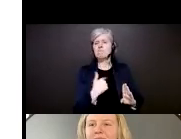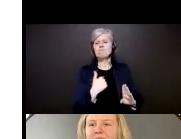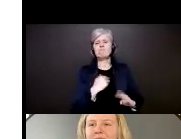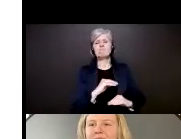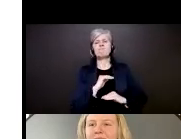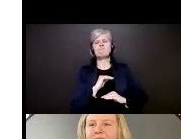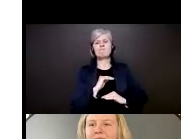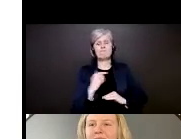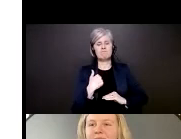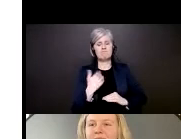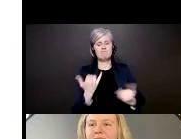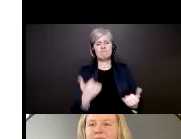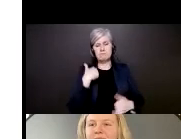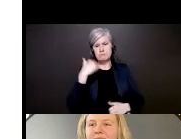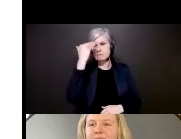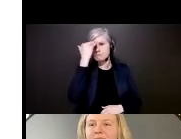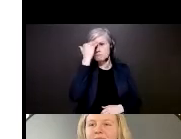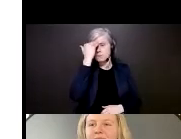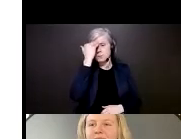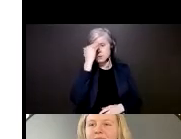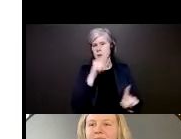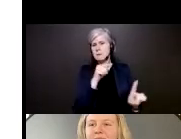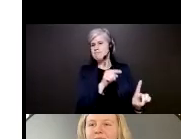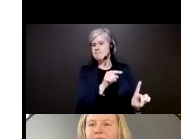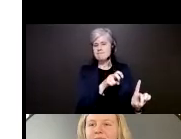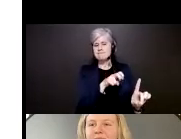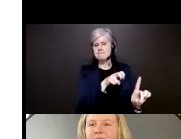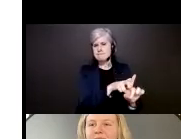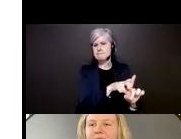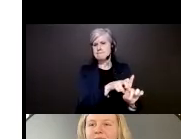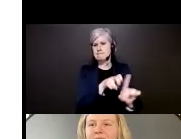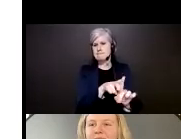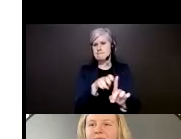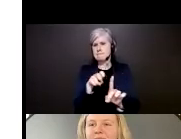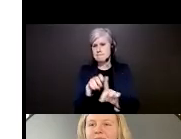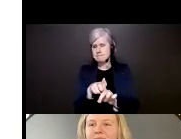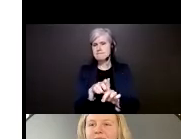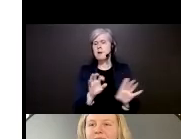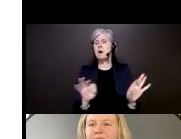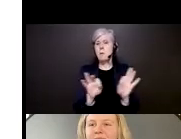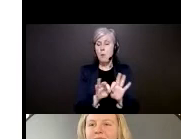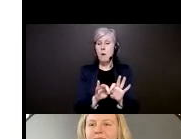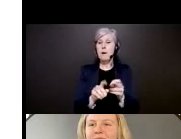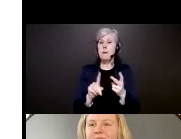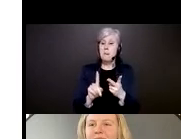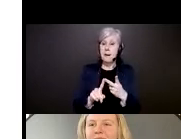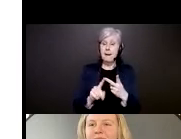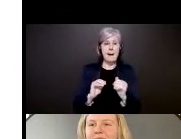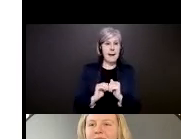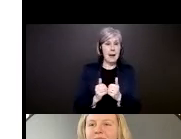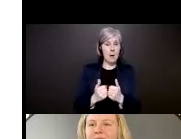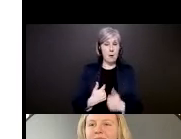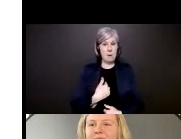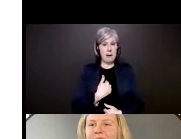concerned about, and how to keep myself safe. These are the kinds of conversations we need to be having. And It's Not Right is already